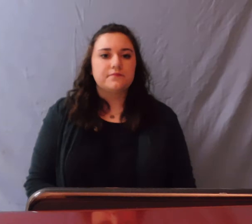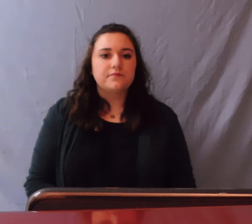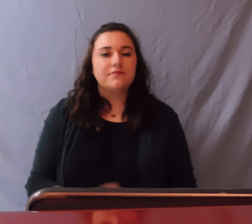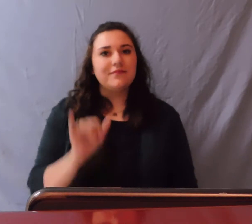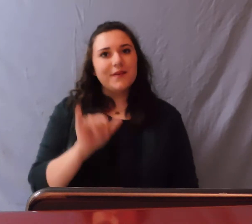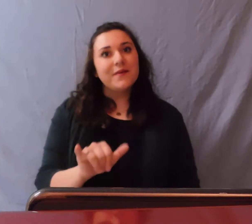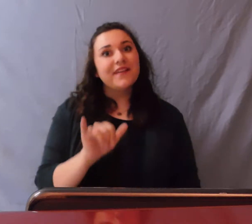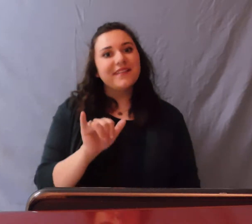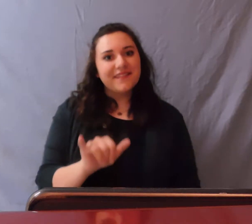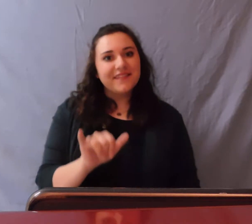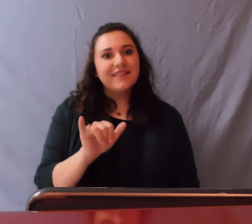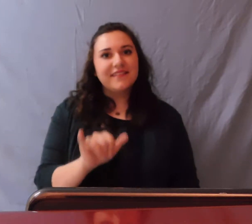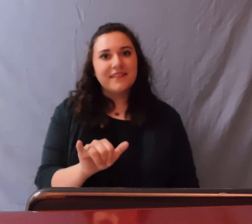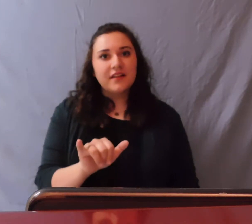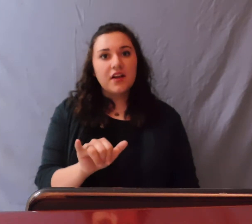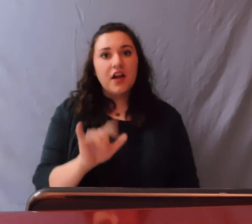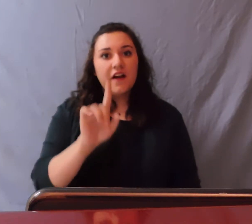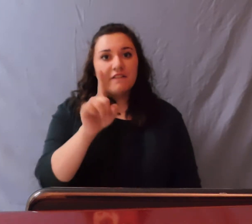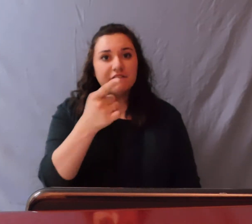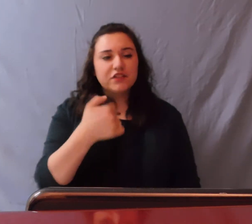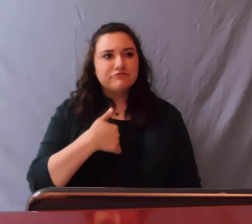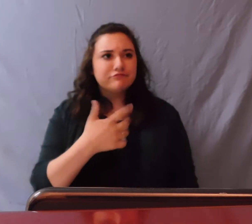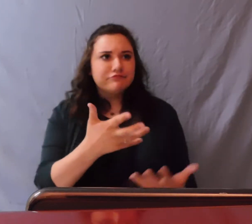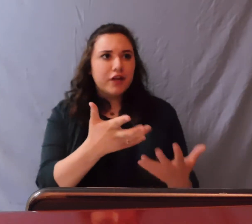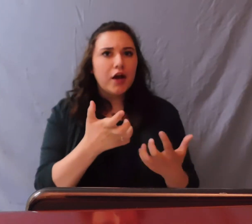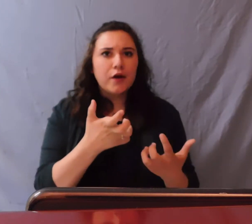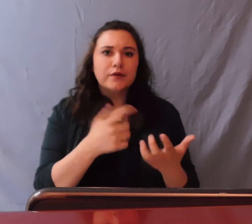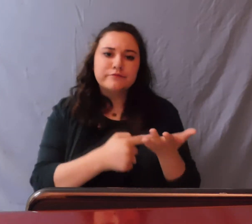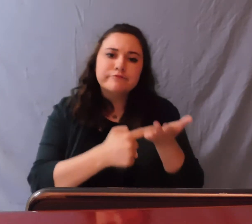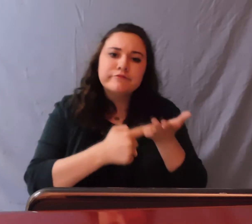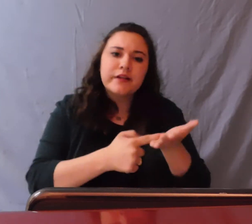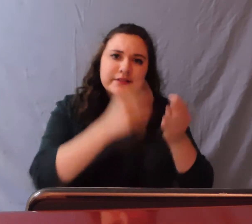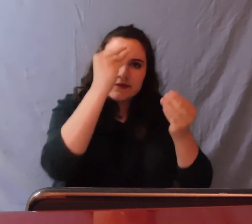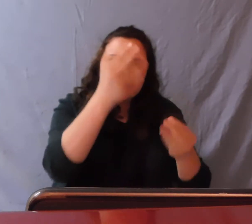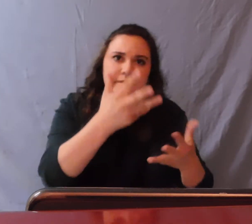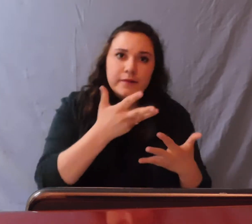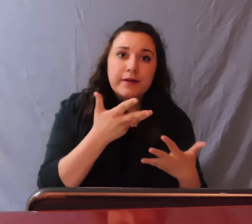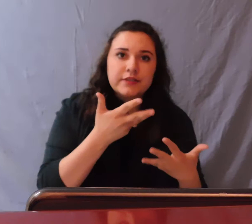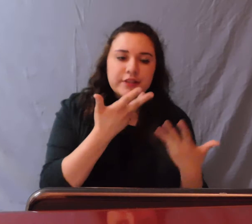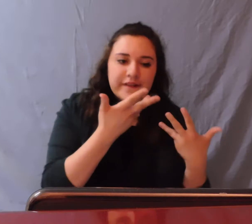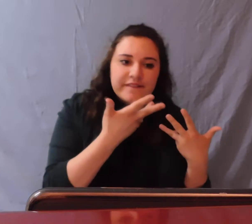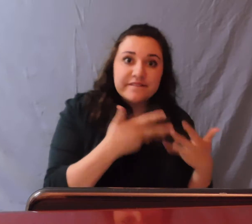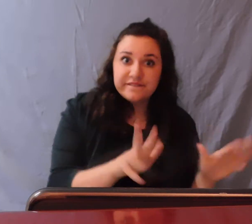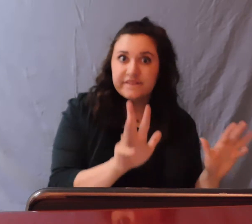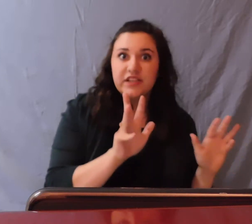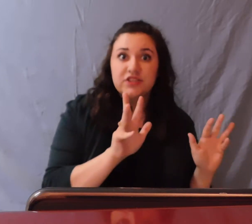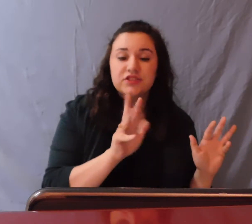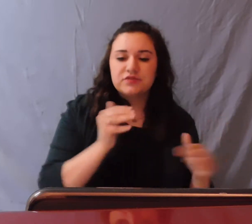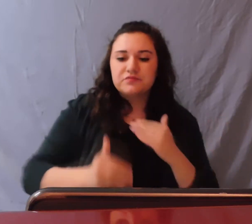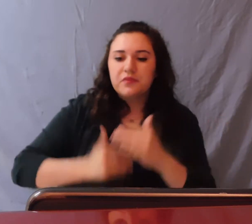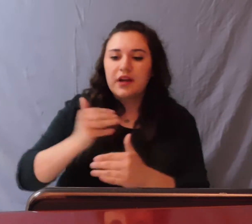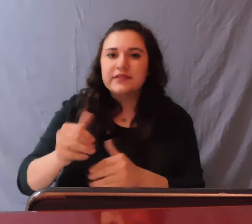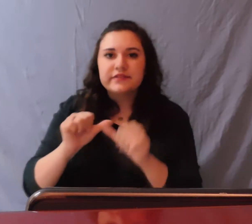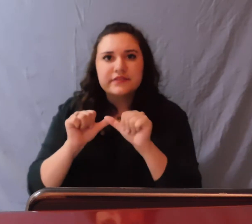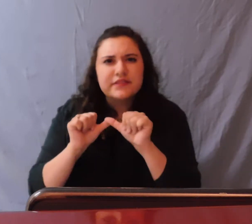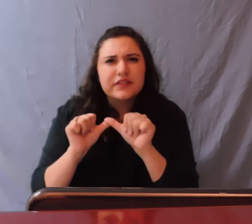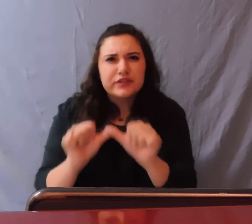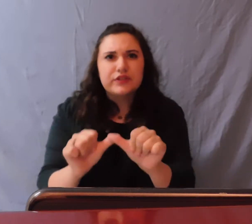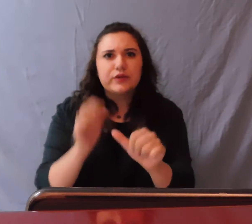Okay, but let me just get some information from you to start off, and we'll get the process of answering some questions